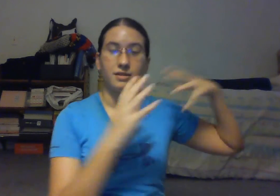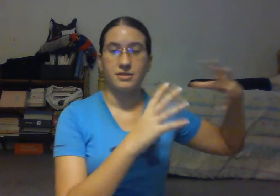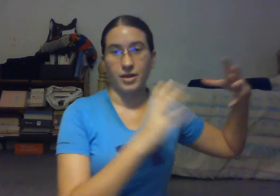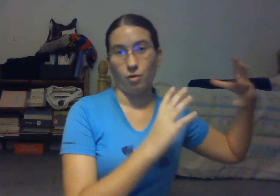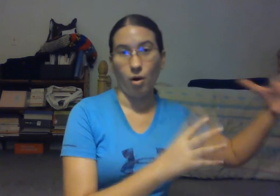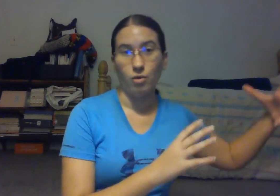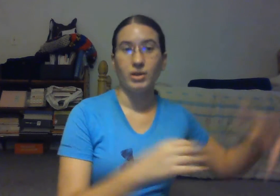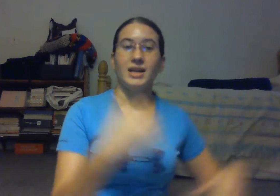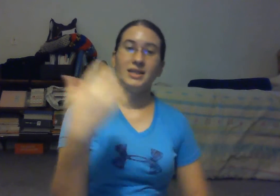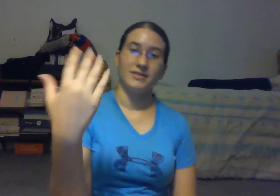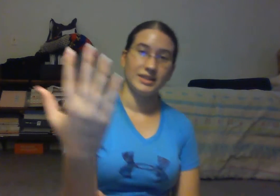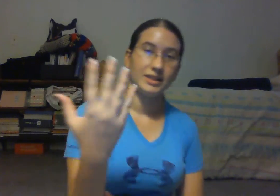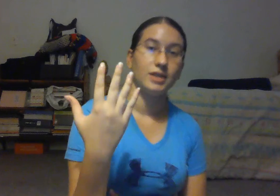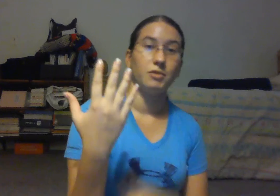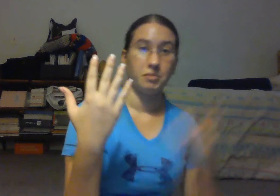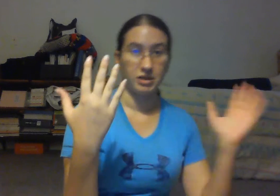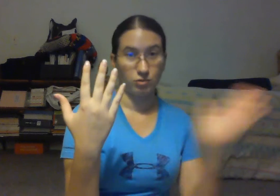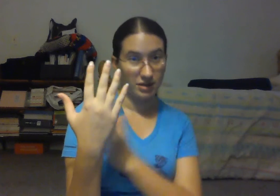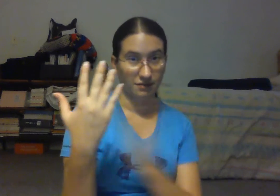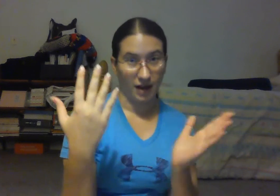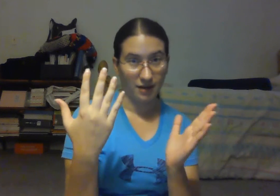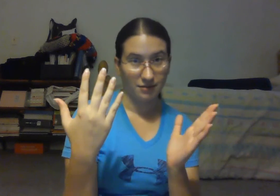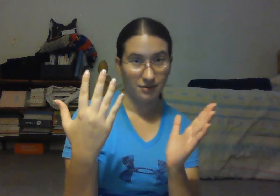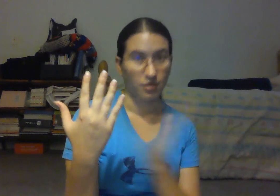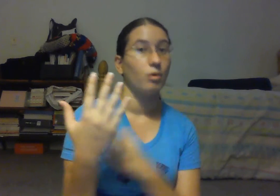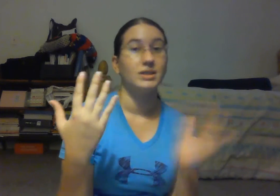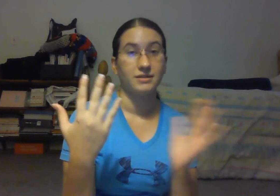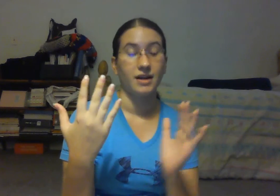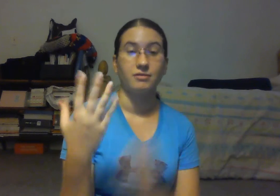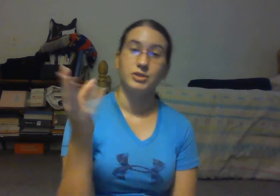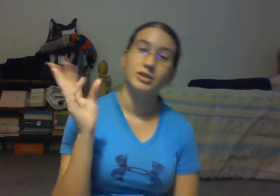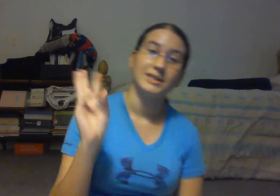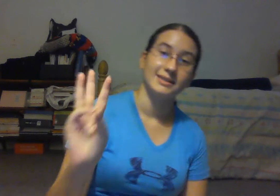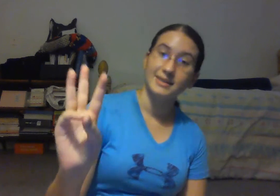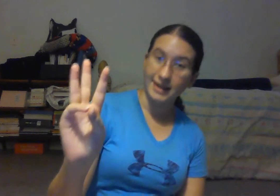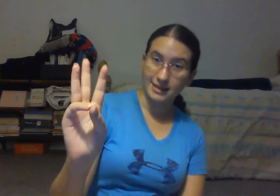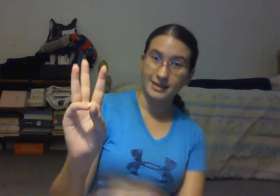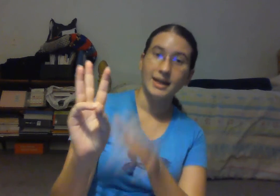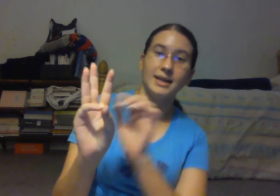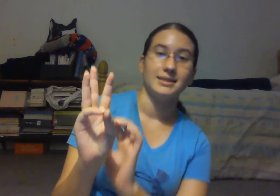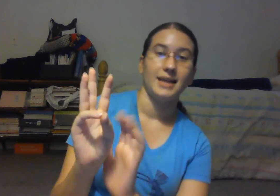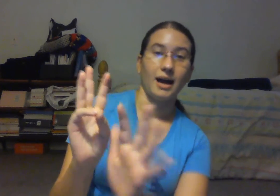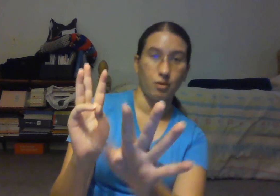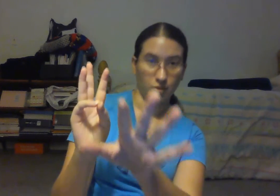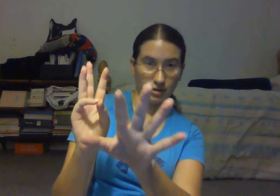that you own, it's facing inward when it's 1 to 5. 1 to 5. Once you get to 6, it's